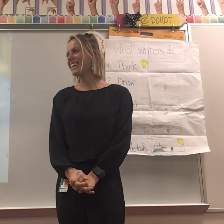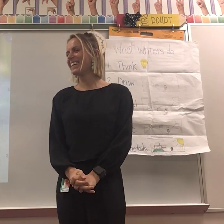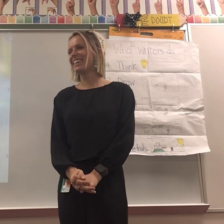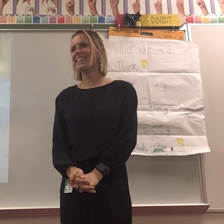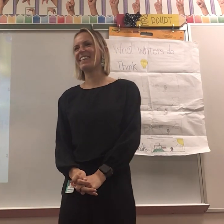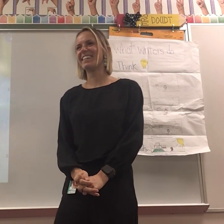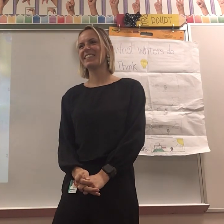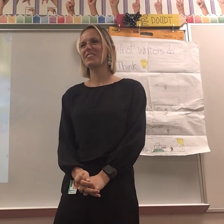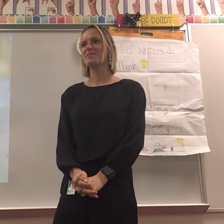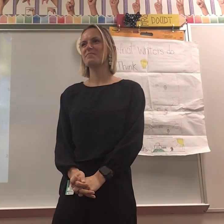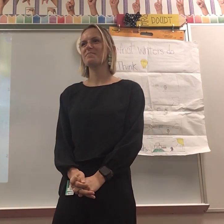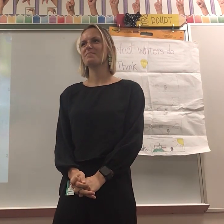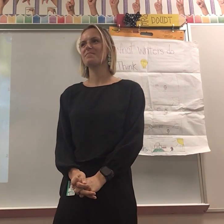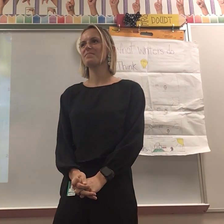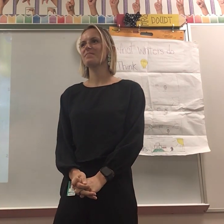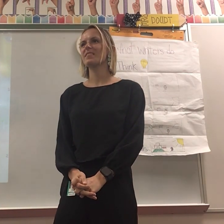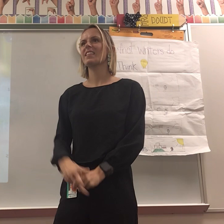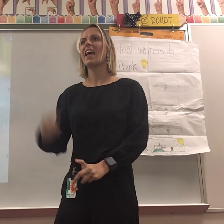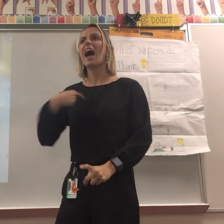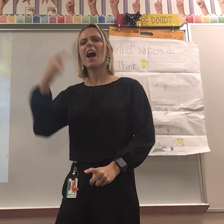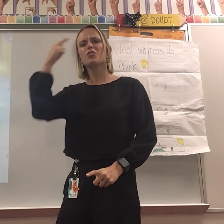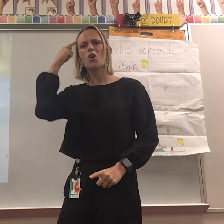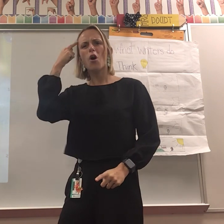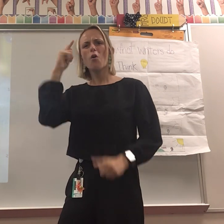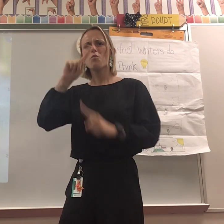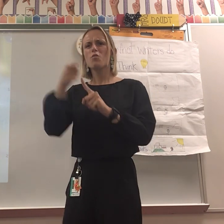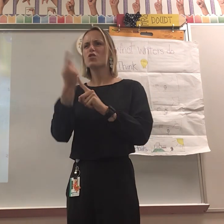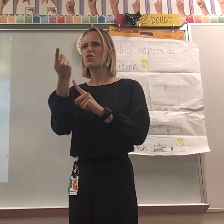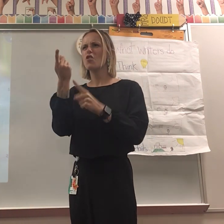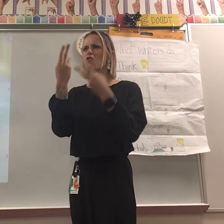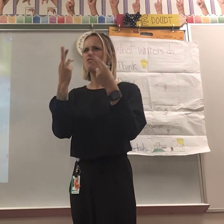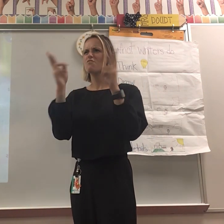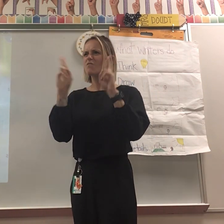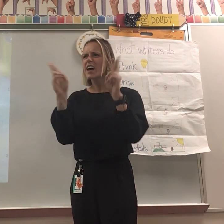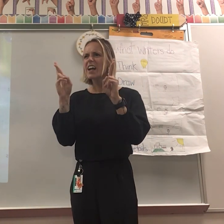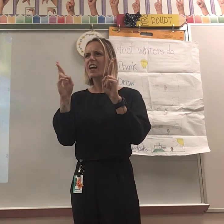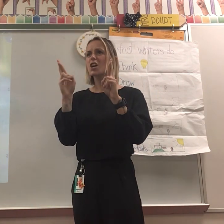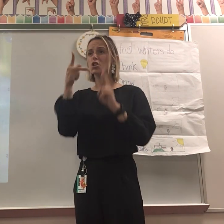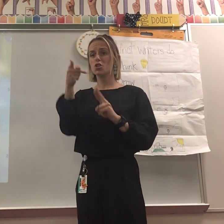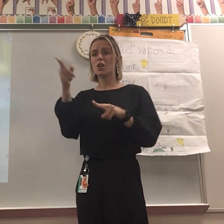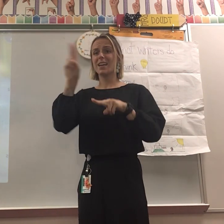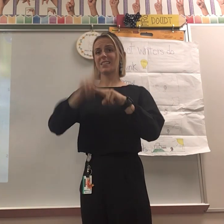300. Oh, I'll know you're ready because you're sitting quiet with your book open, showing me you're ready.